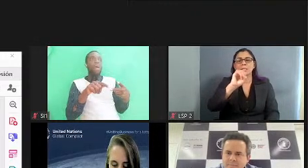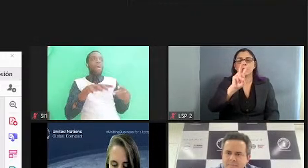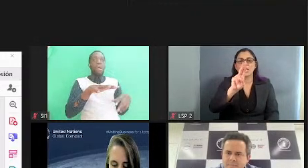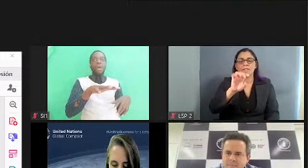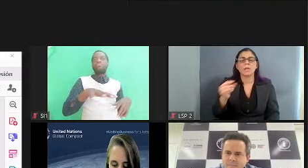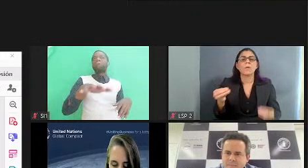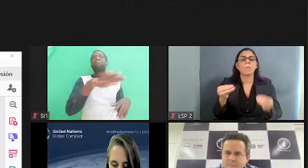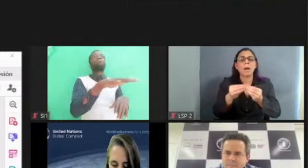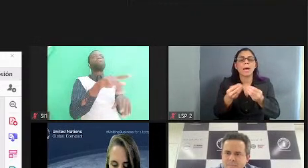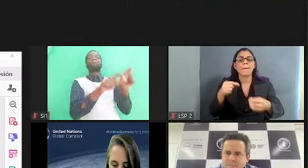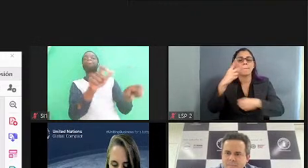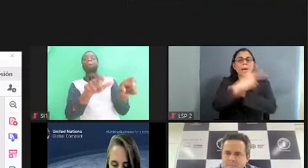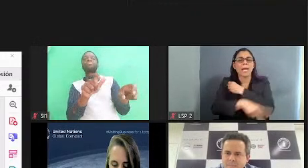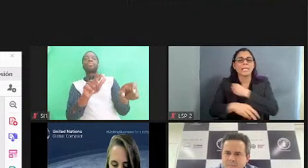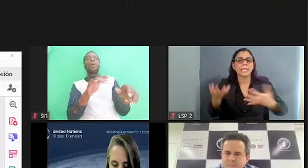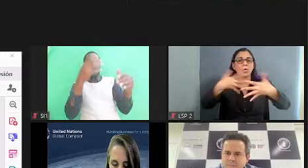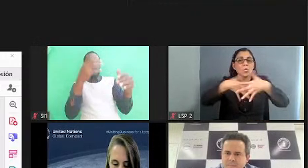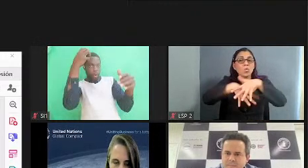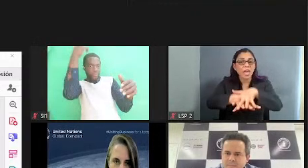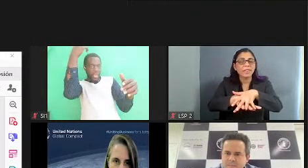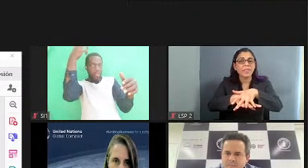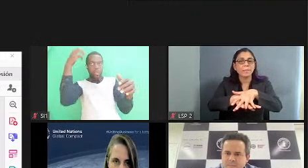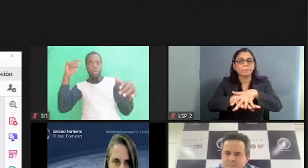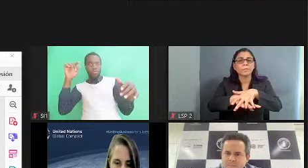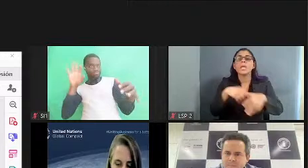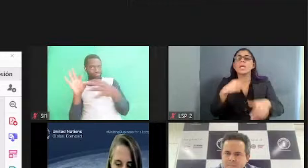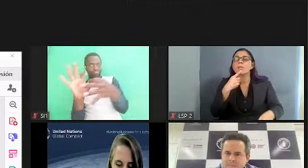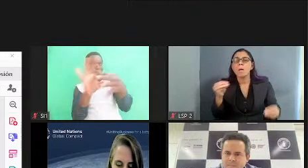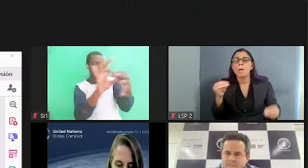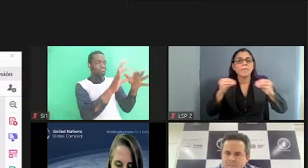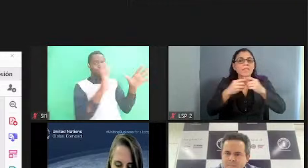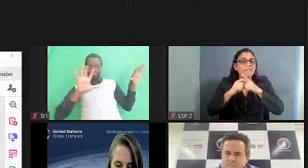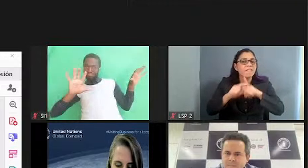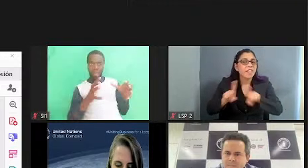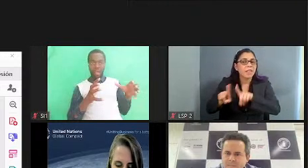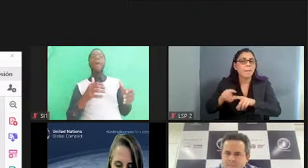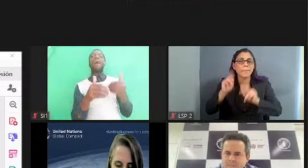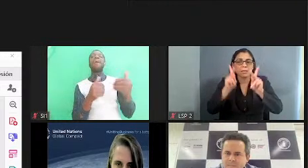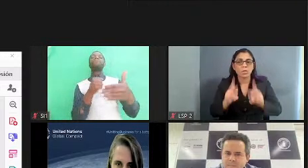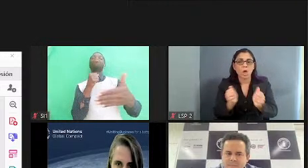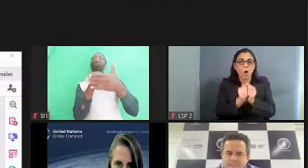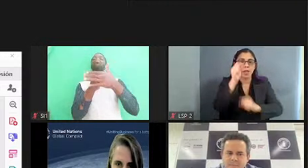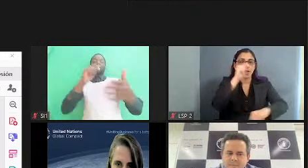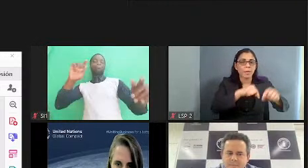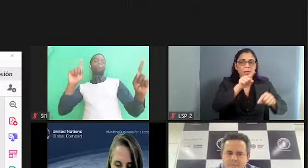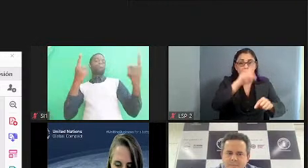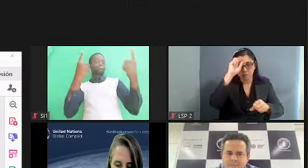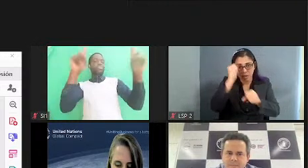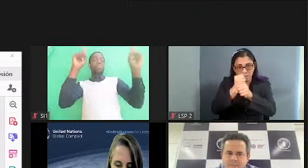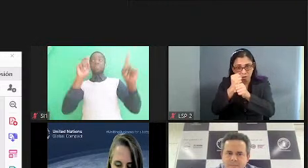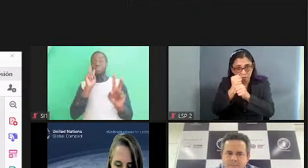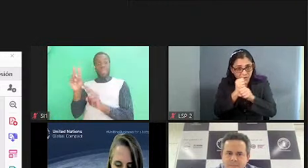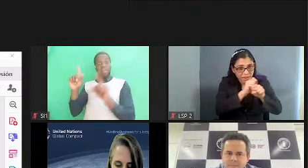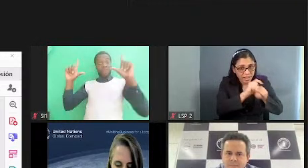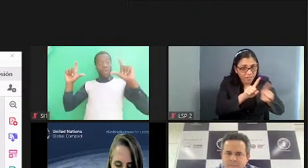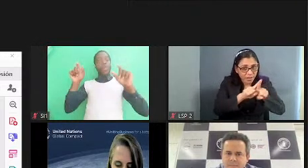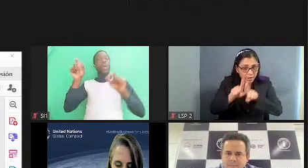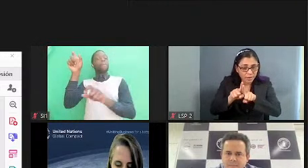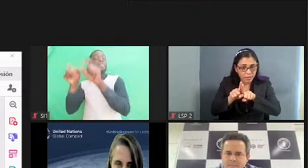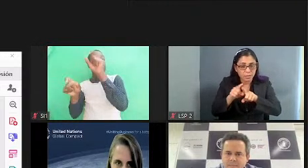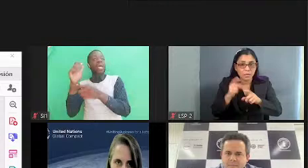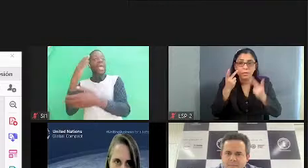we make our country inclusive and in the picture you can see different people with disabilities working in